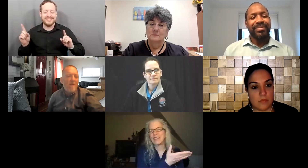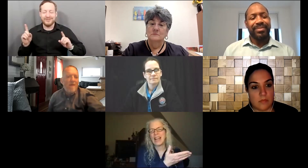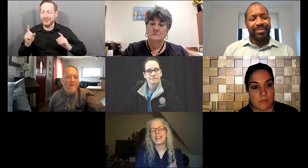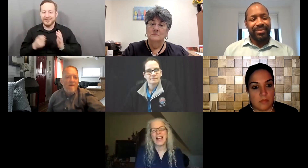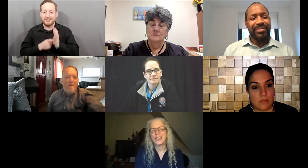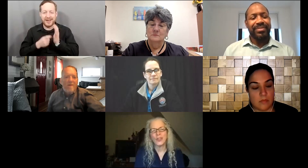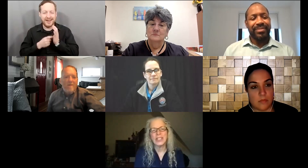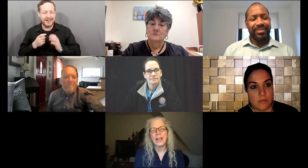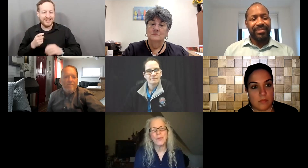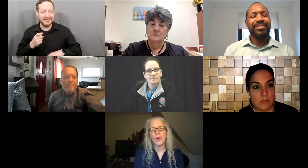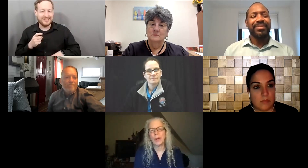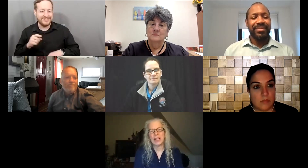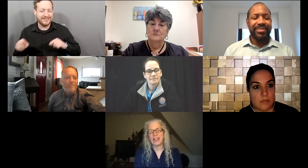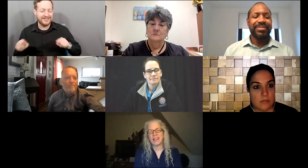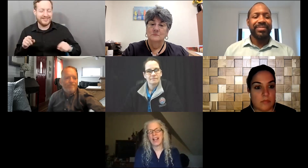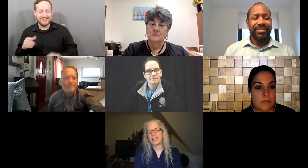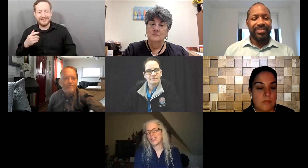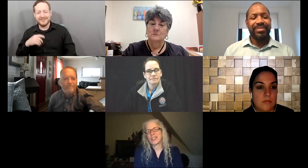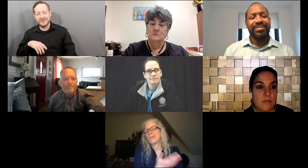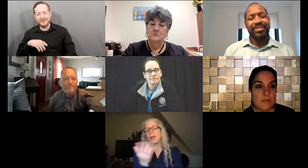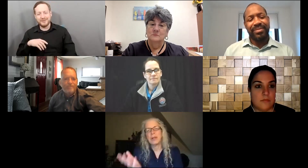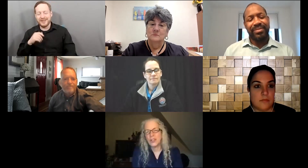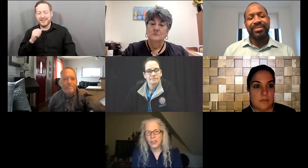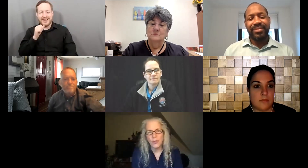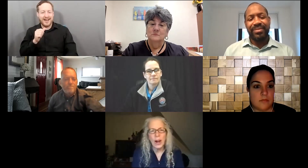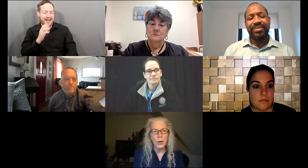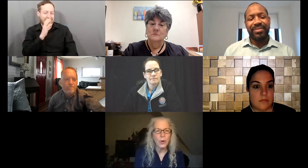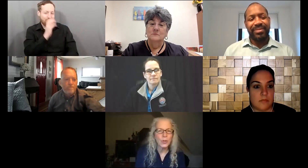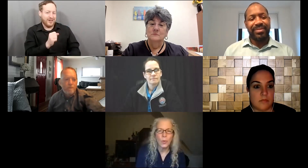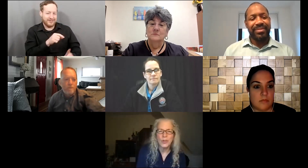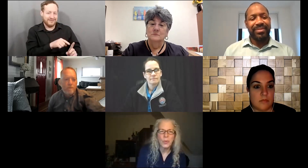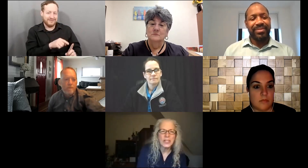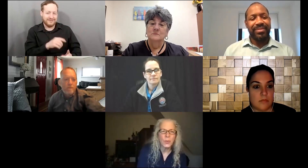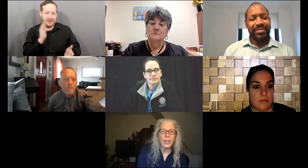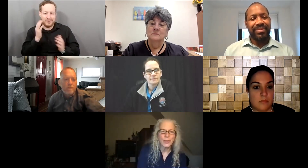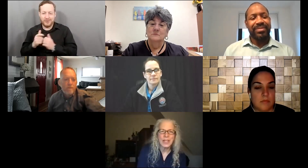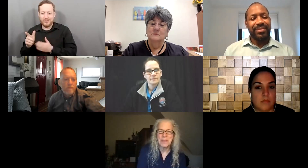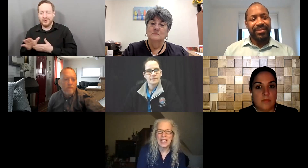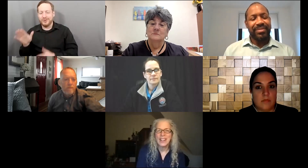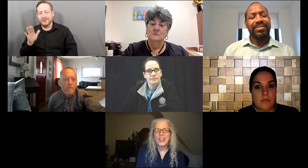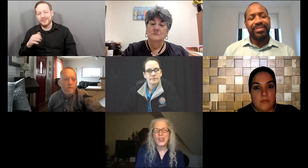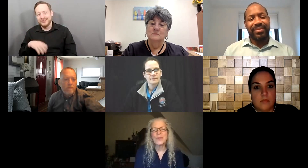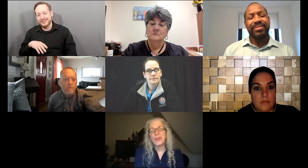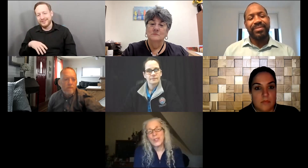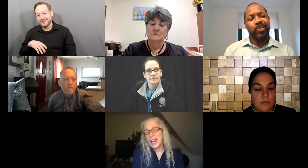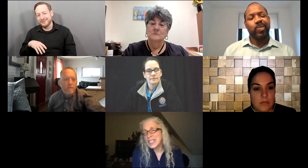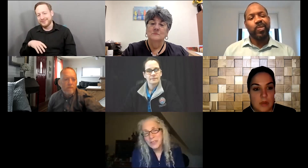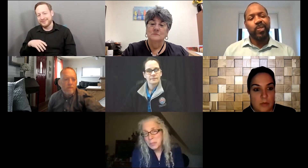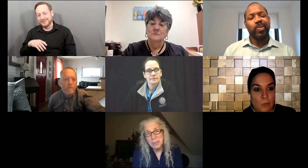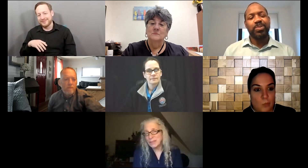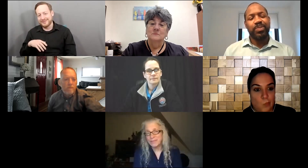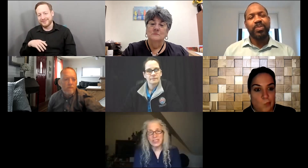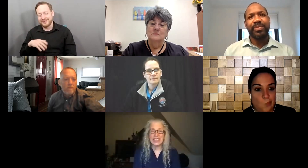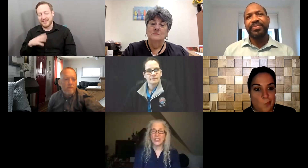a night class or in a day program at the college, it's maybe a 3-hour course once or twice a week or something. So it's more attractive